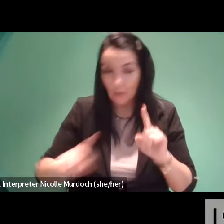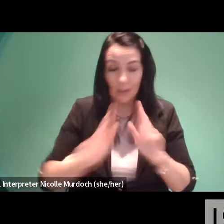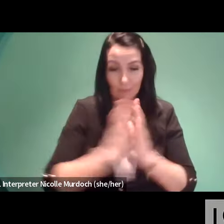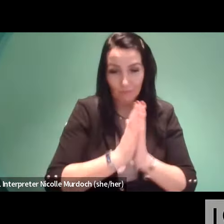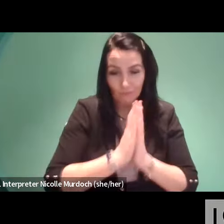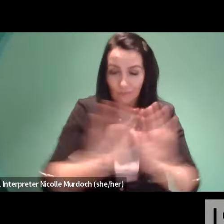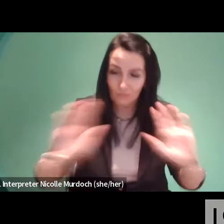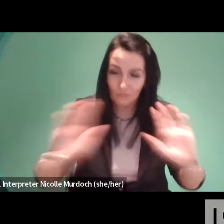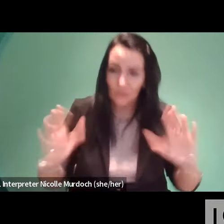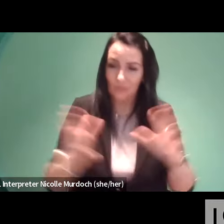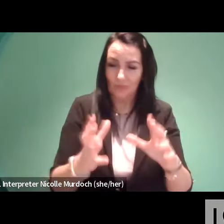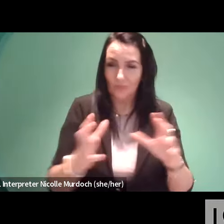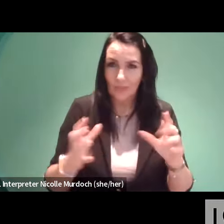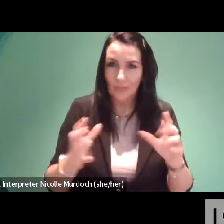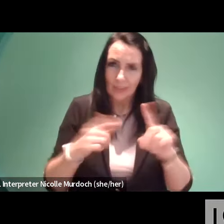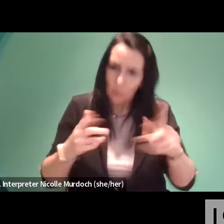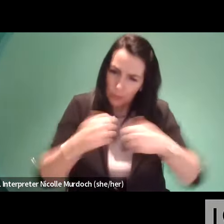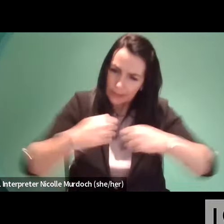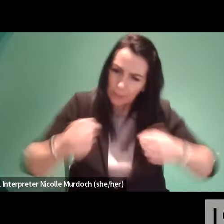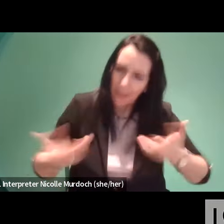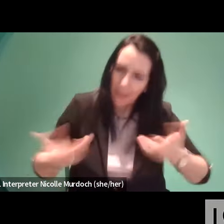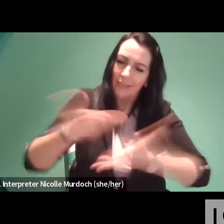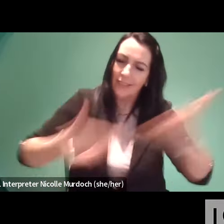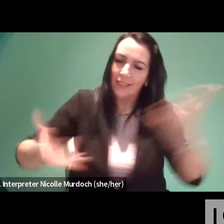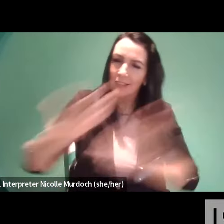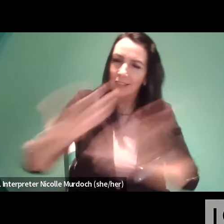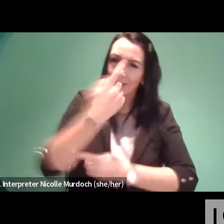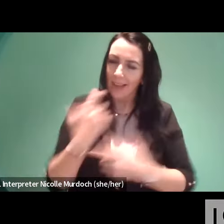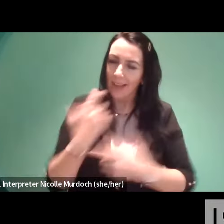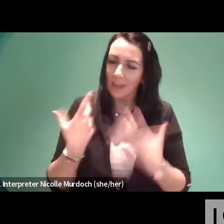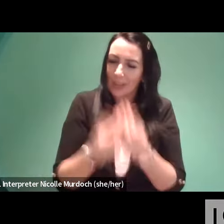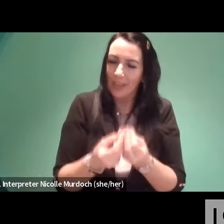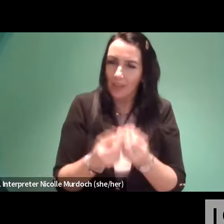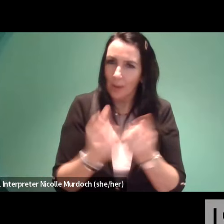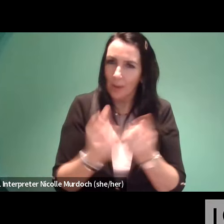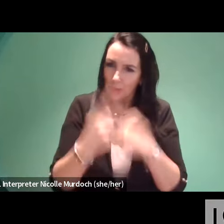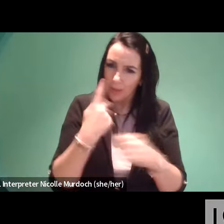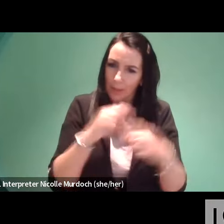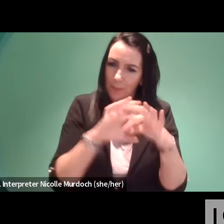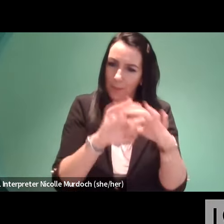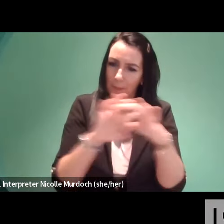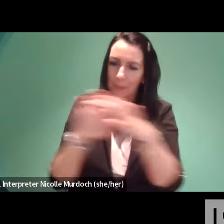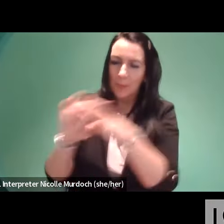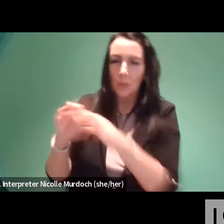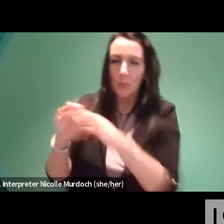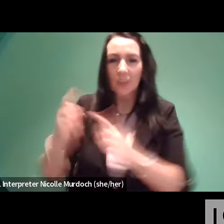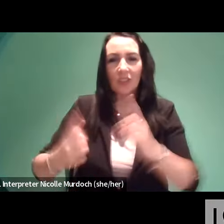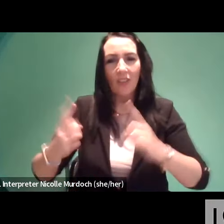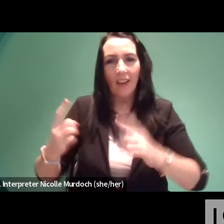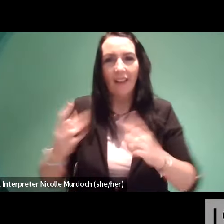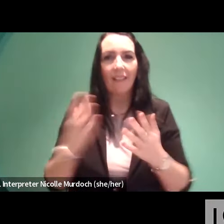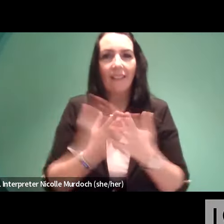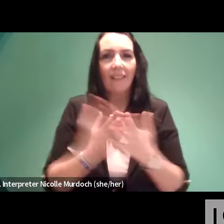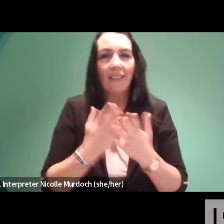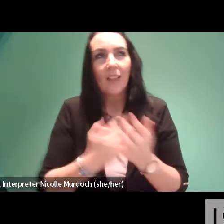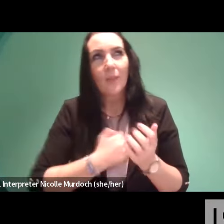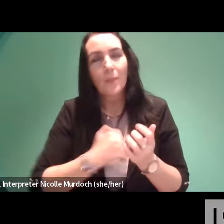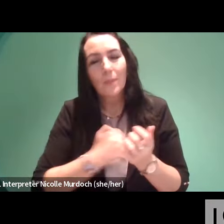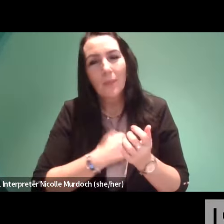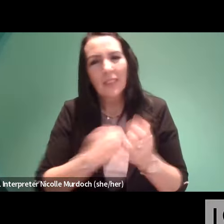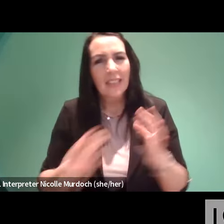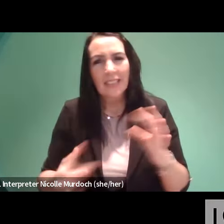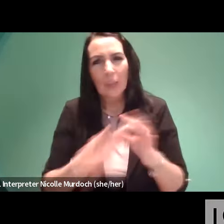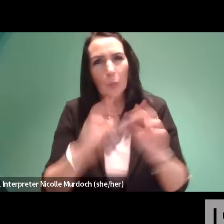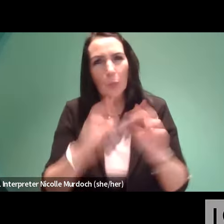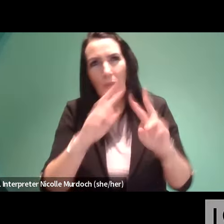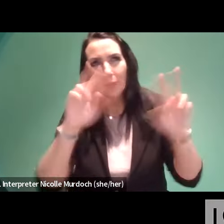create spaces and discussions which we use to glue people together. And so I suppose my experience